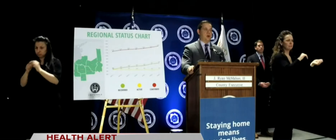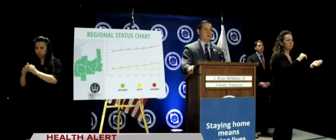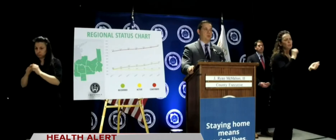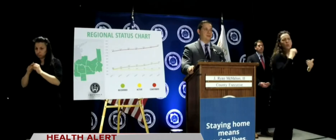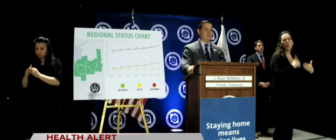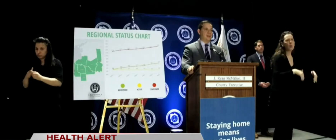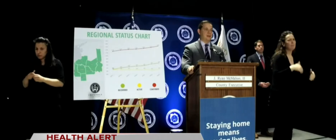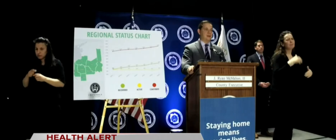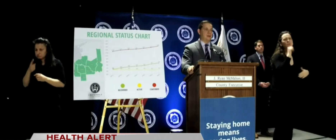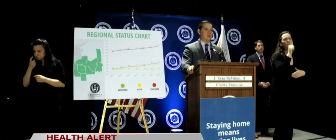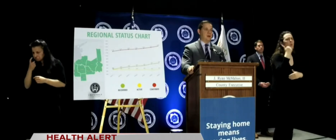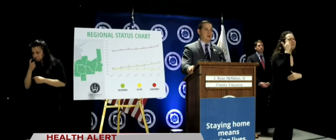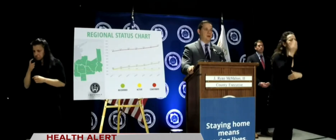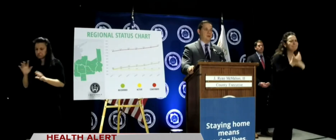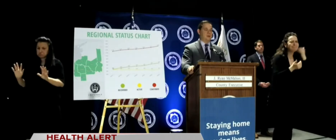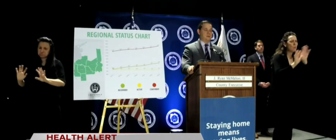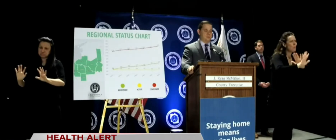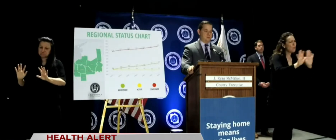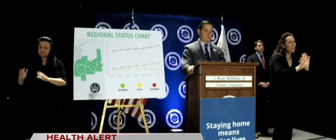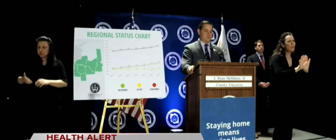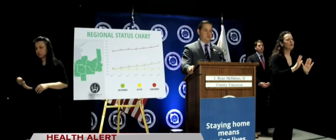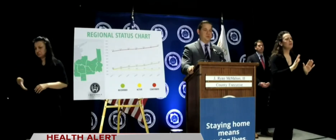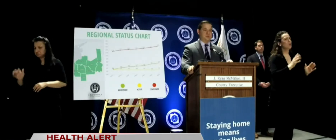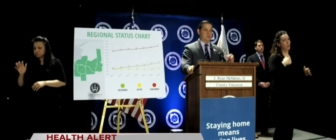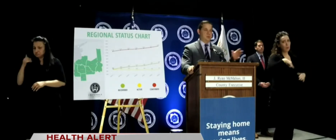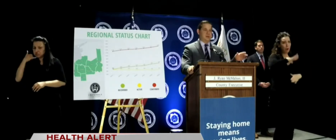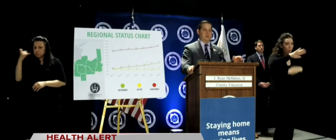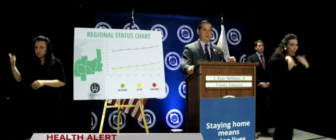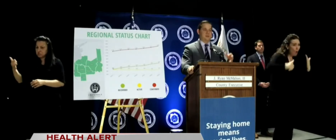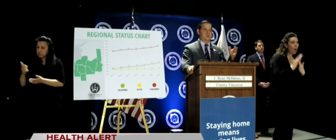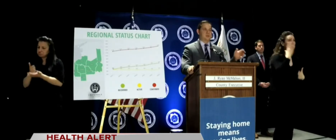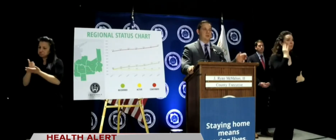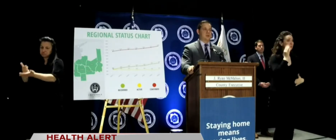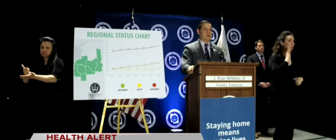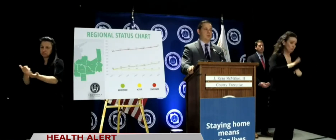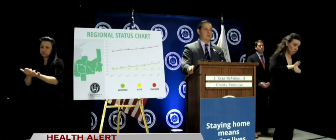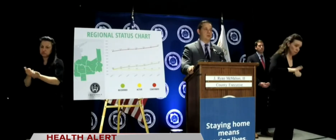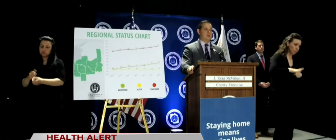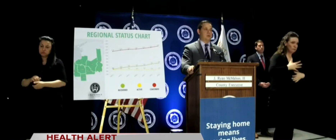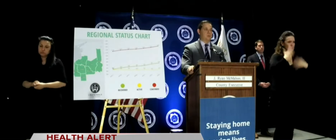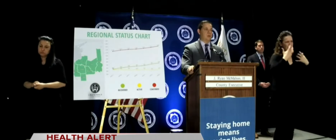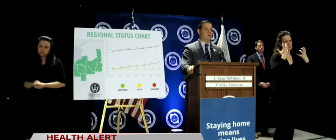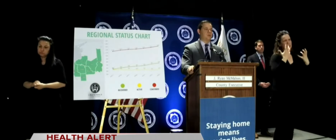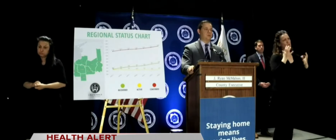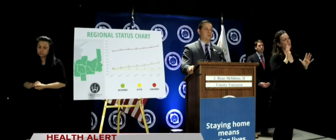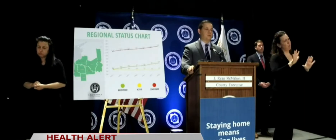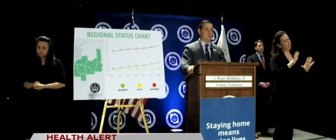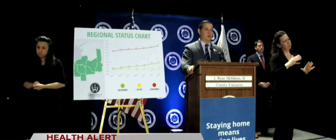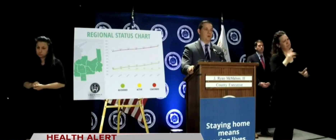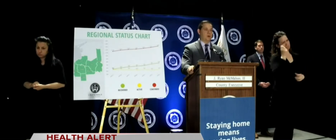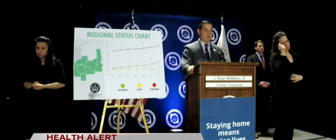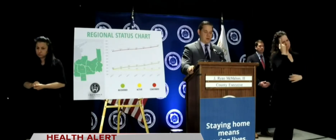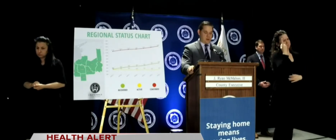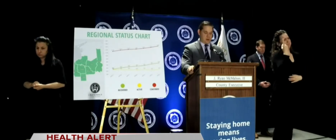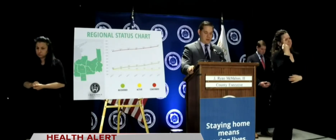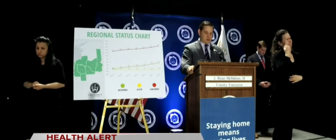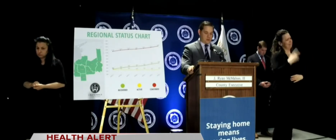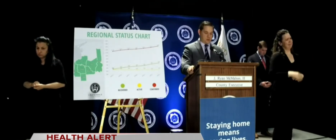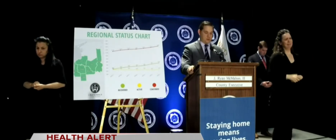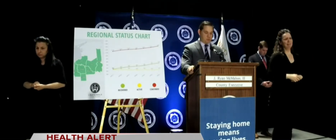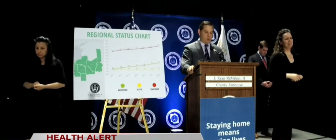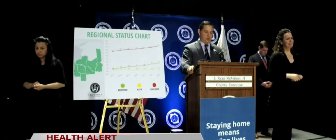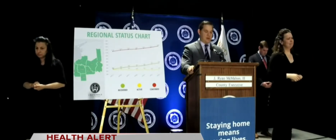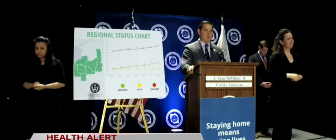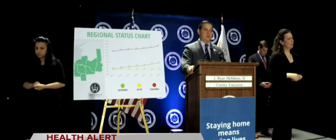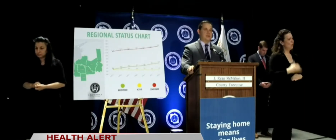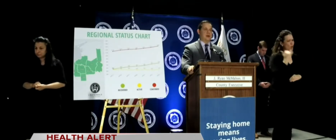really unprecedented situation with this pandemic. Nobody's ever been through this before, and so